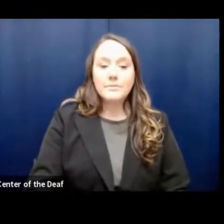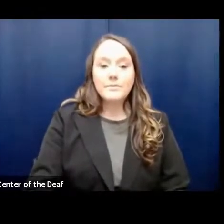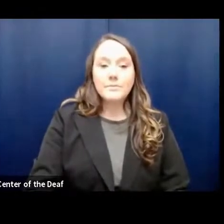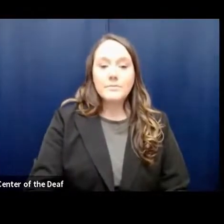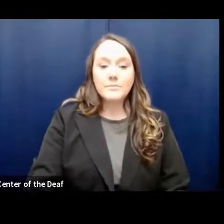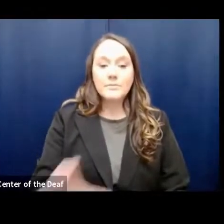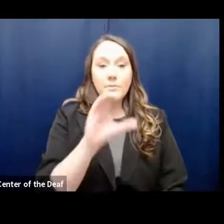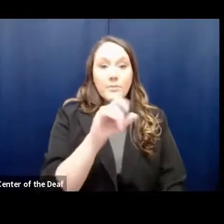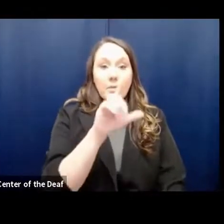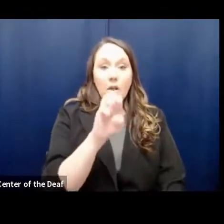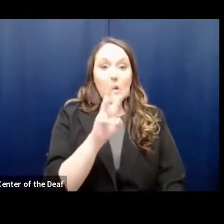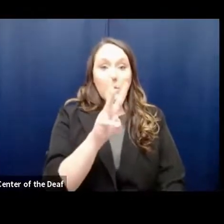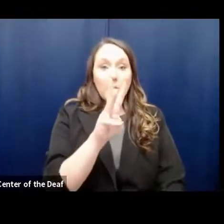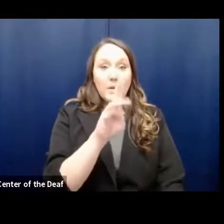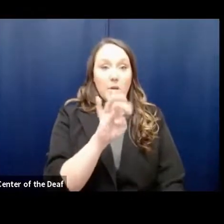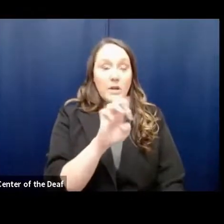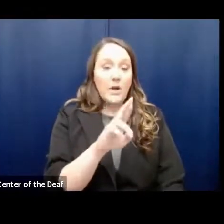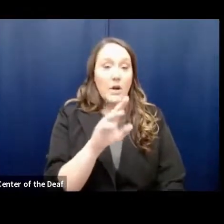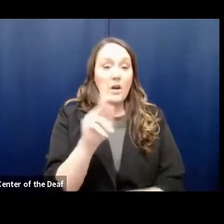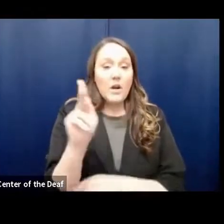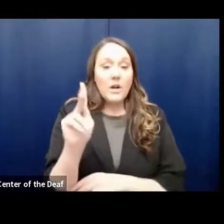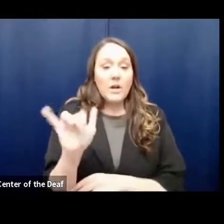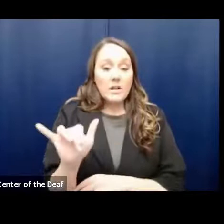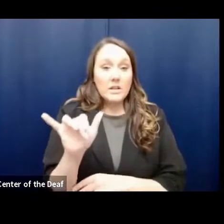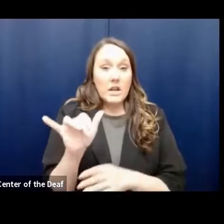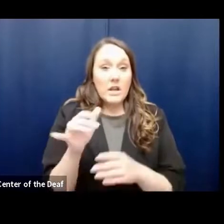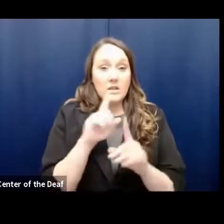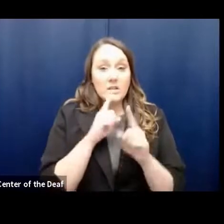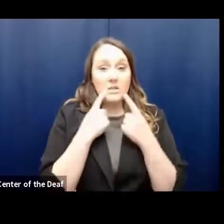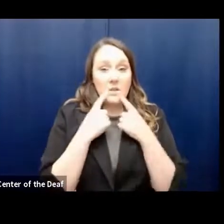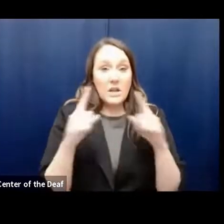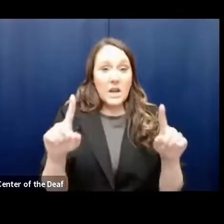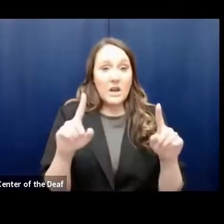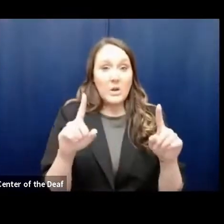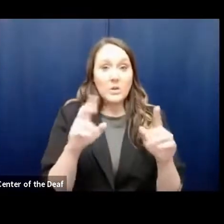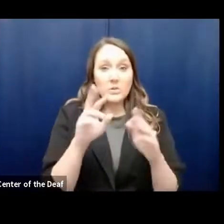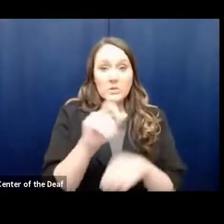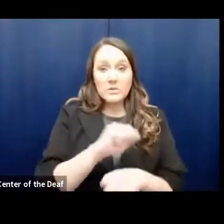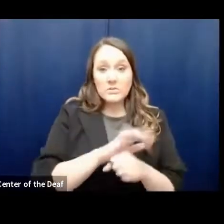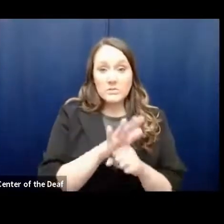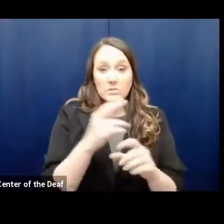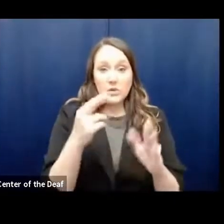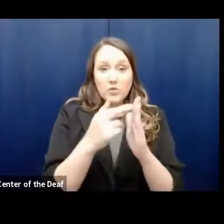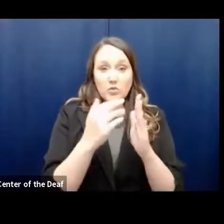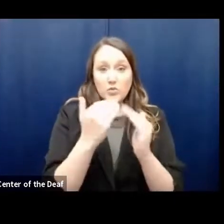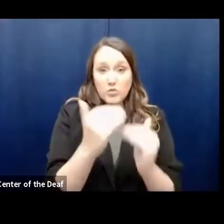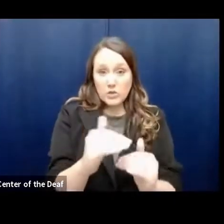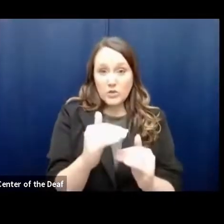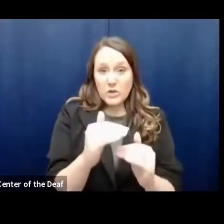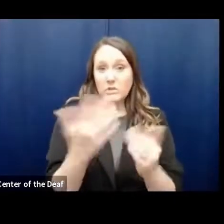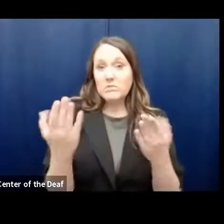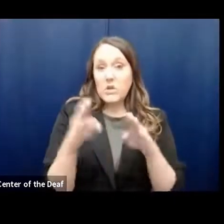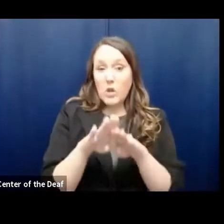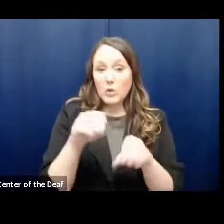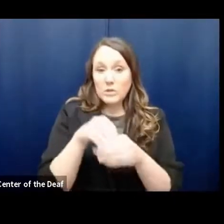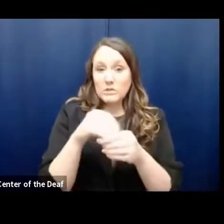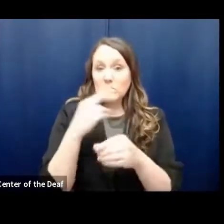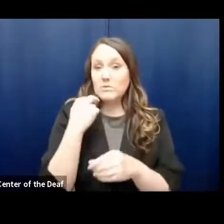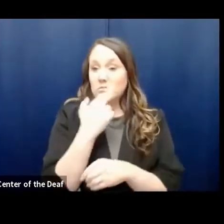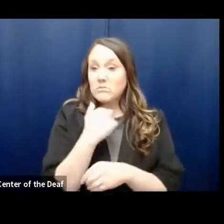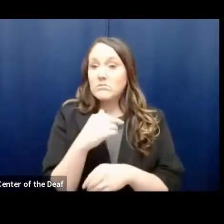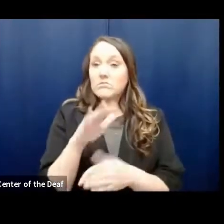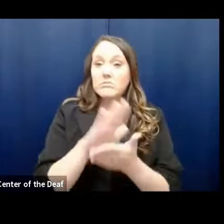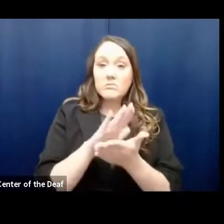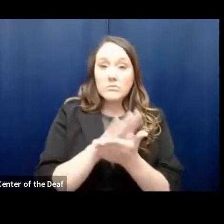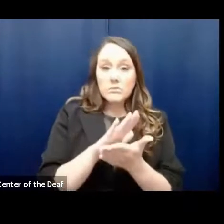From Cole with WBIR, Kentucky announced a bunch of new virus restrictions yesterday, including closing indoor dining in schools and